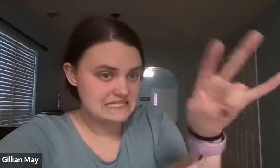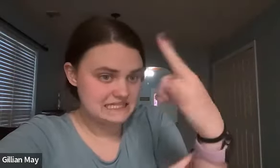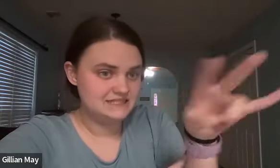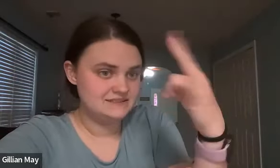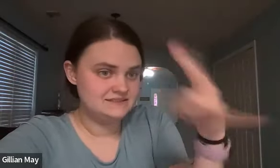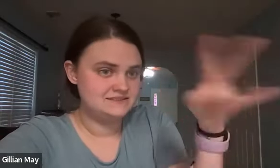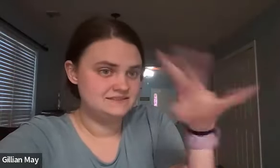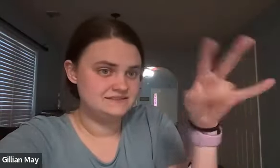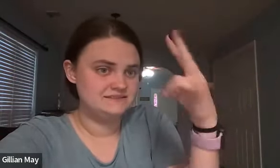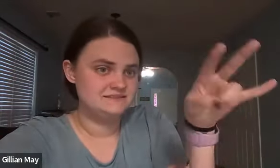17,